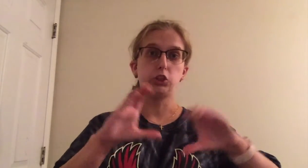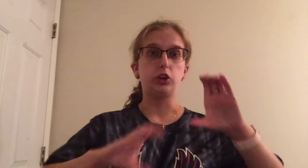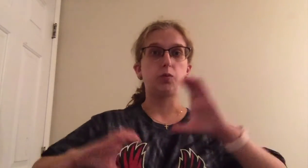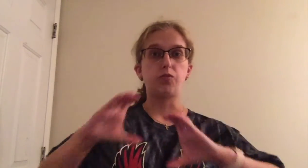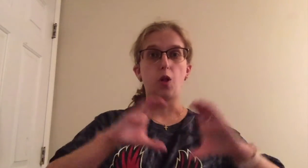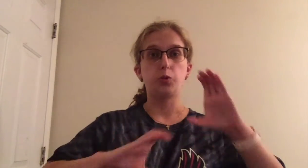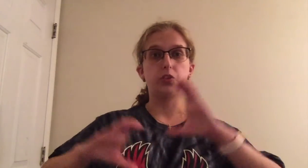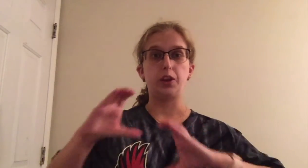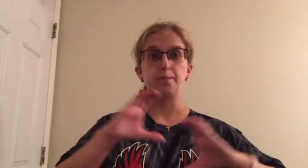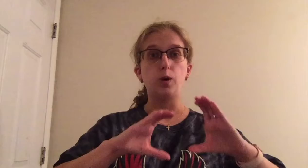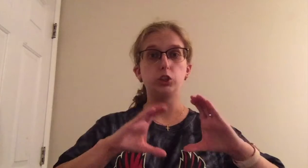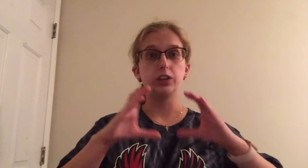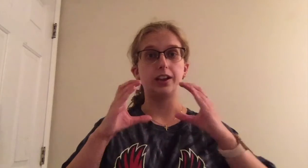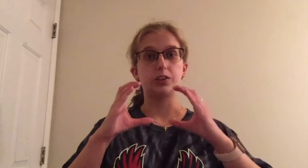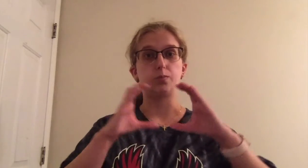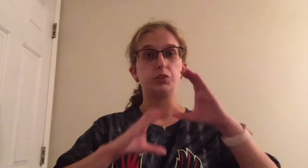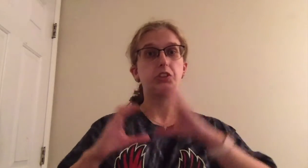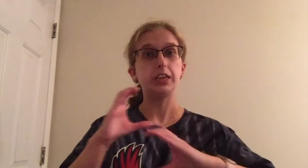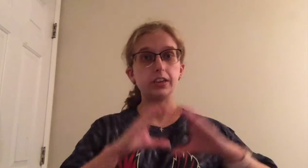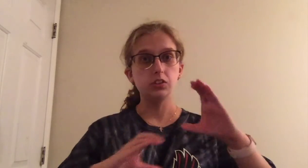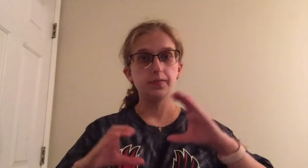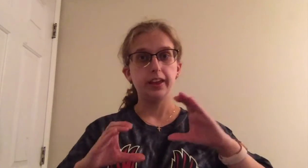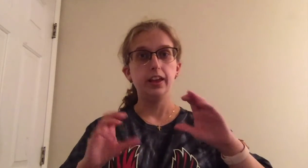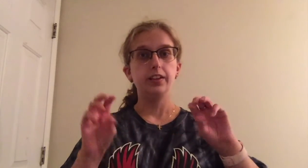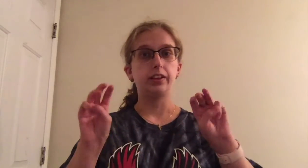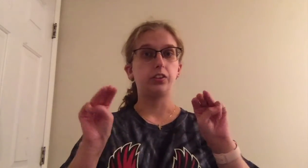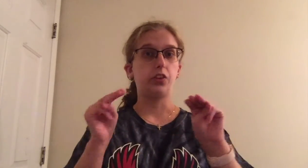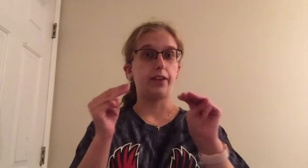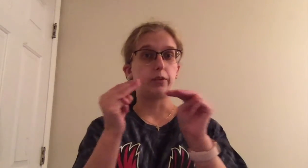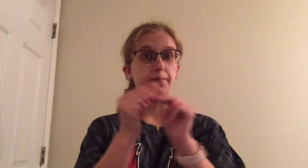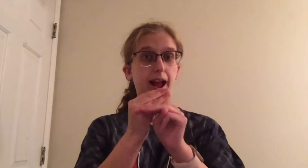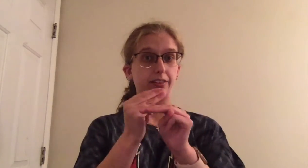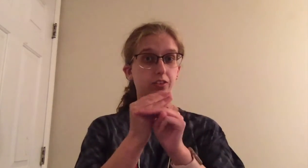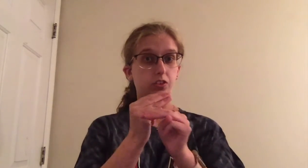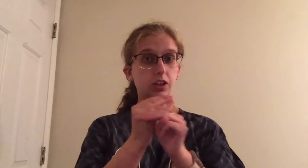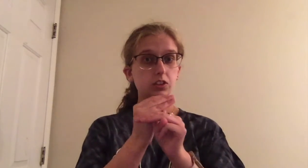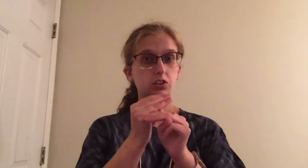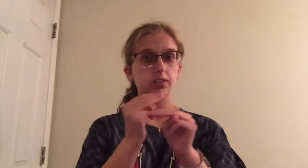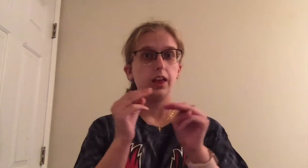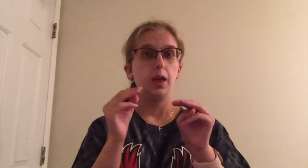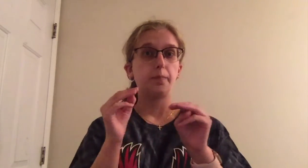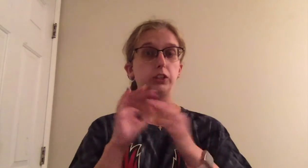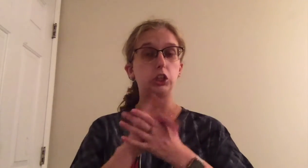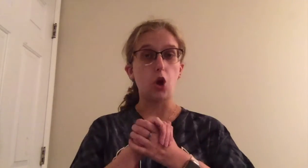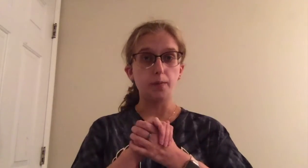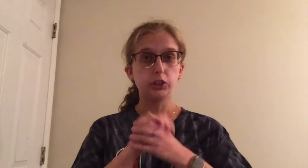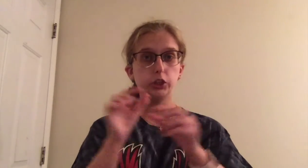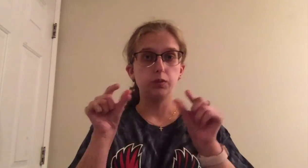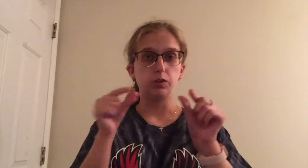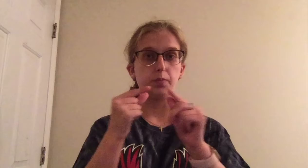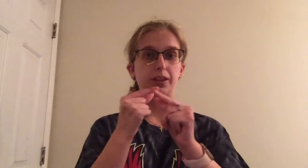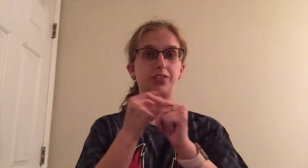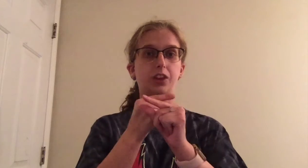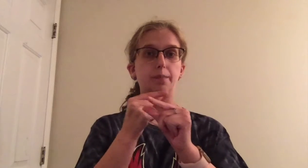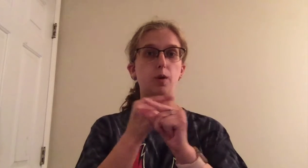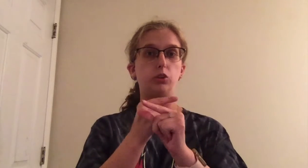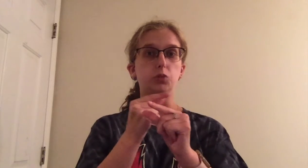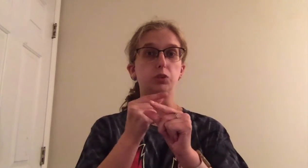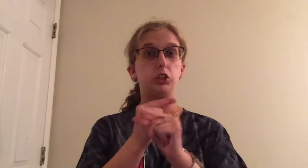would follow the same motion except with C's, and the sign for math is this, but geometry would be the same motion with